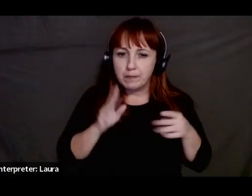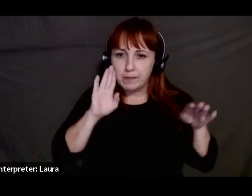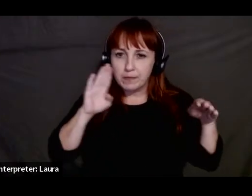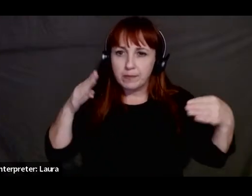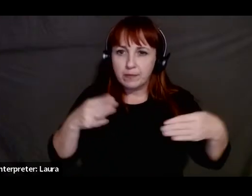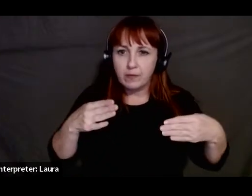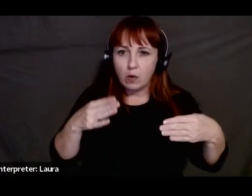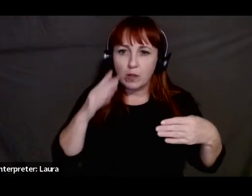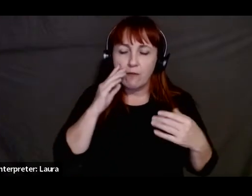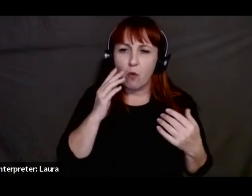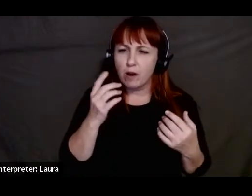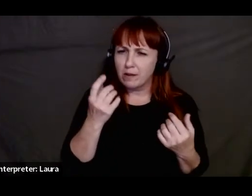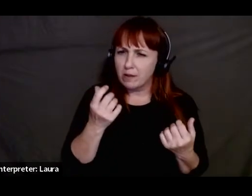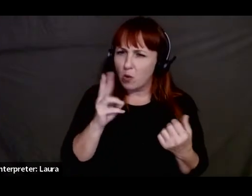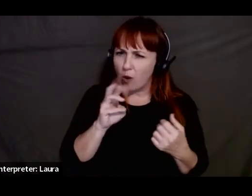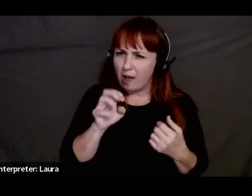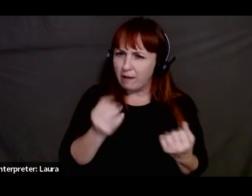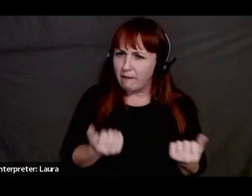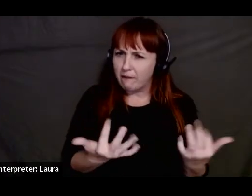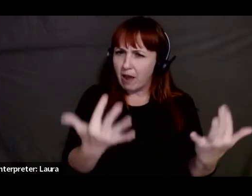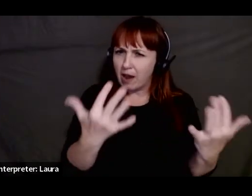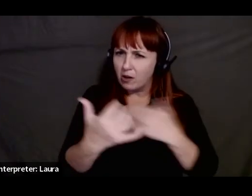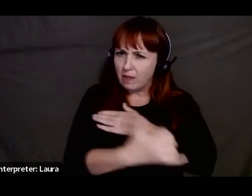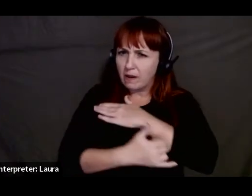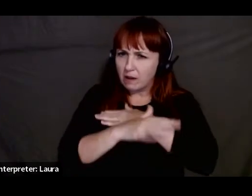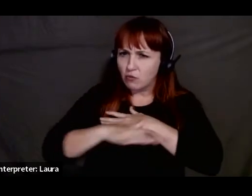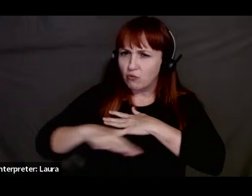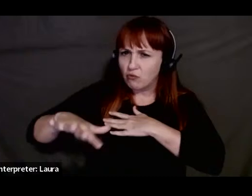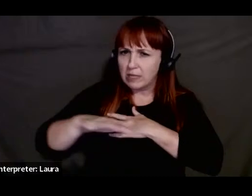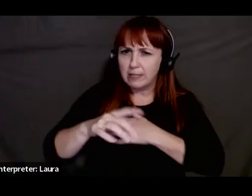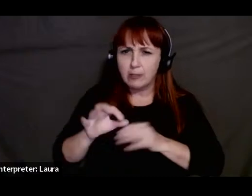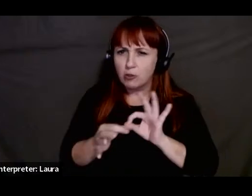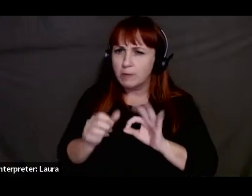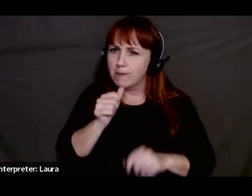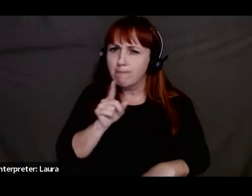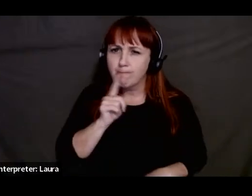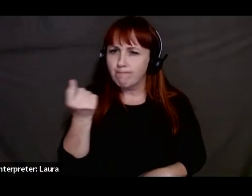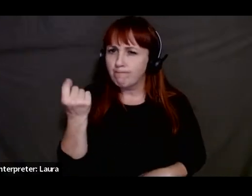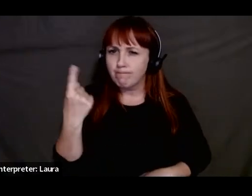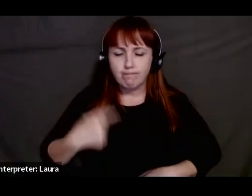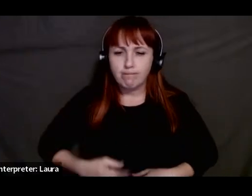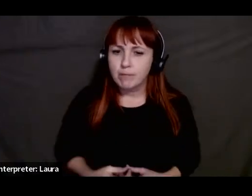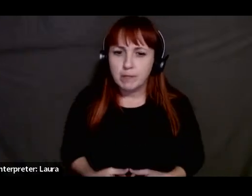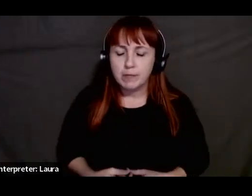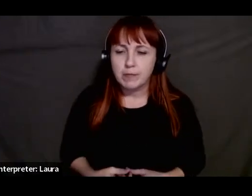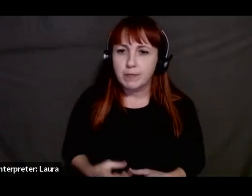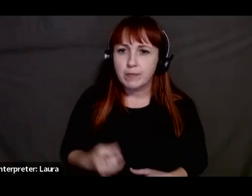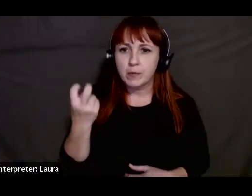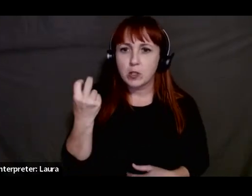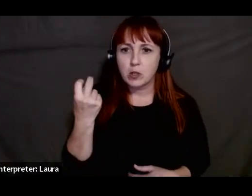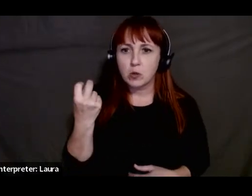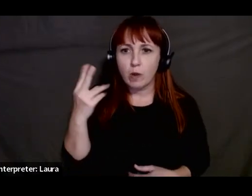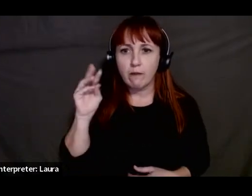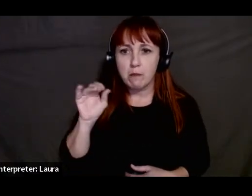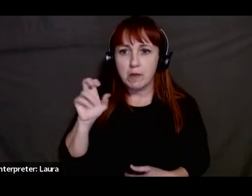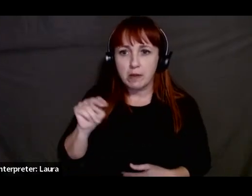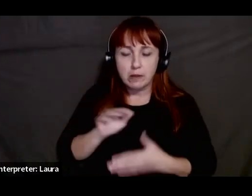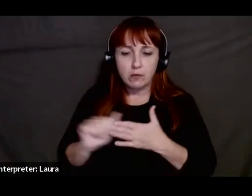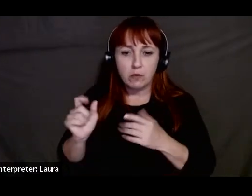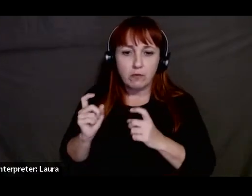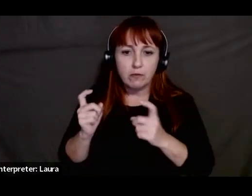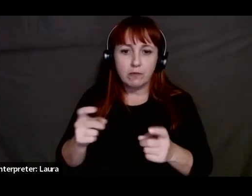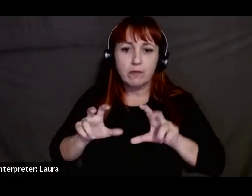the country. The Army protects training land in Hawaii by investing over $12 million annually in